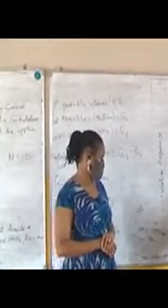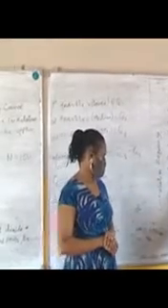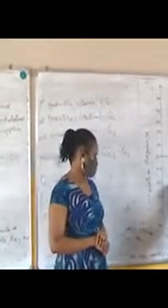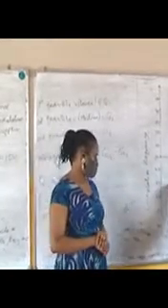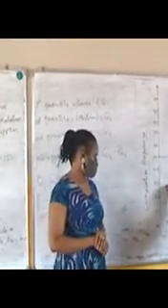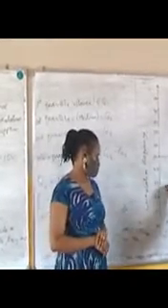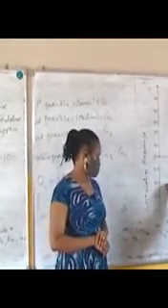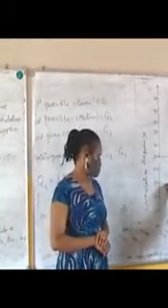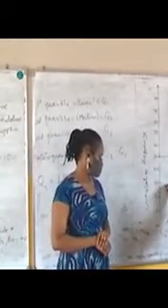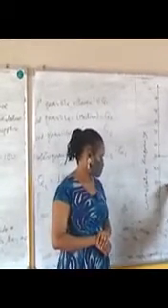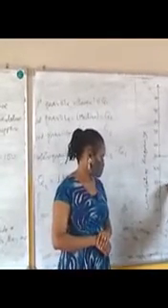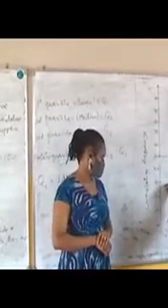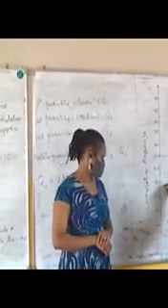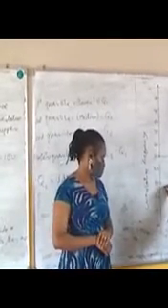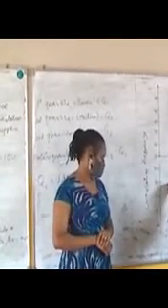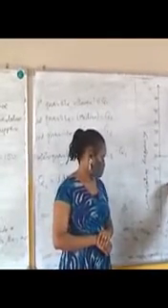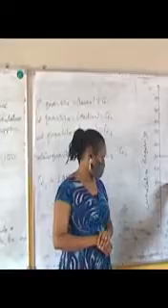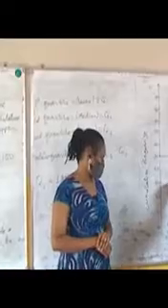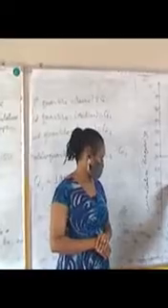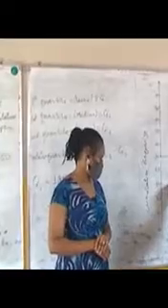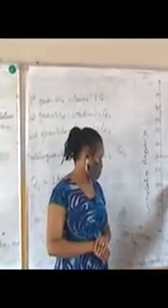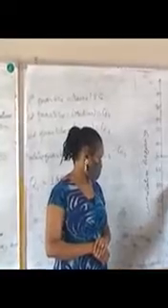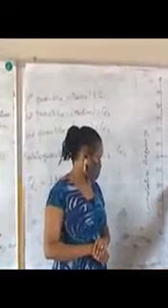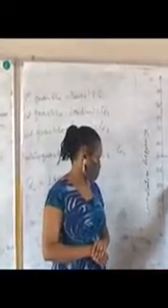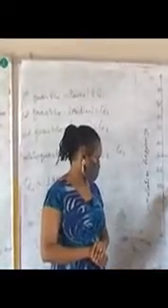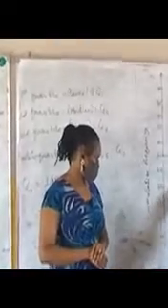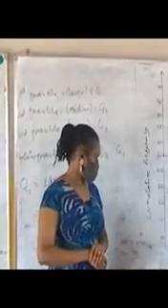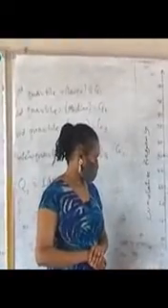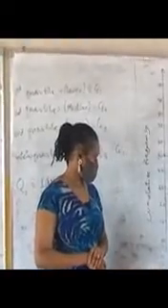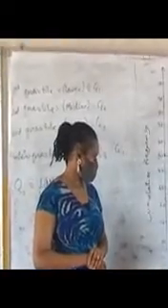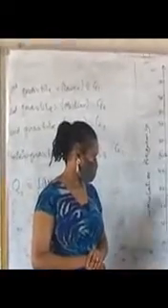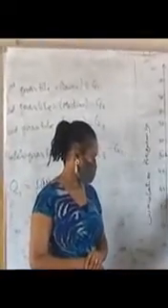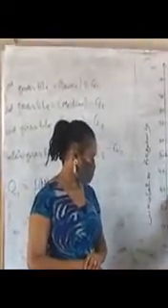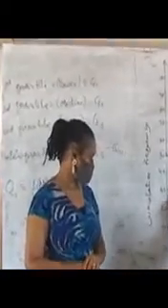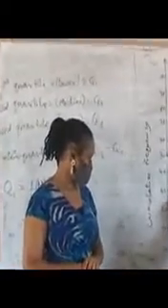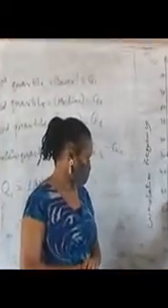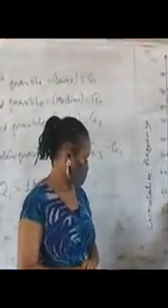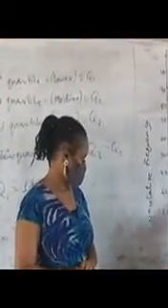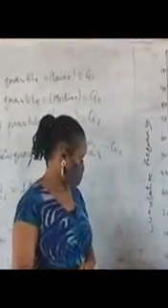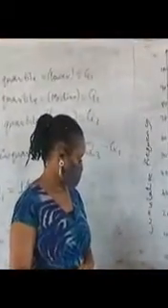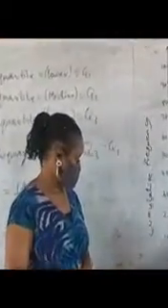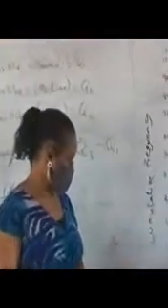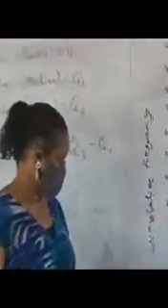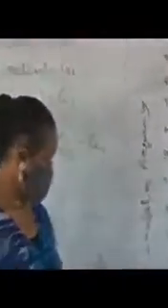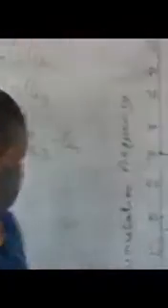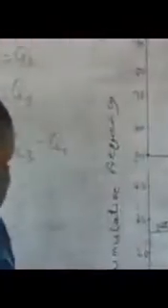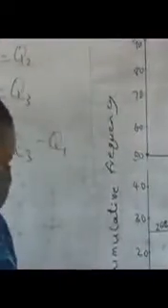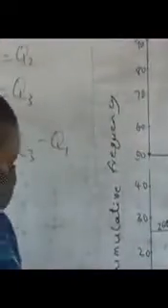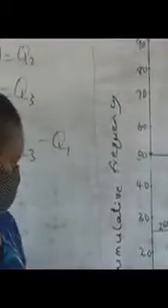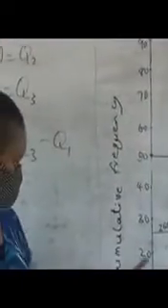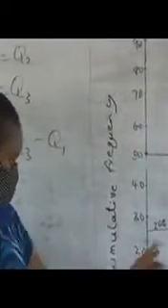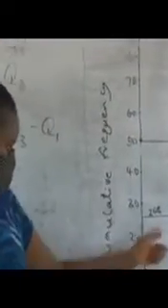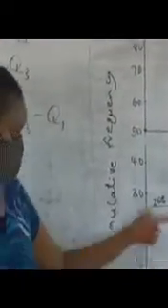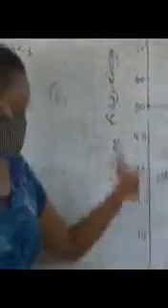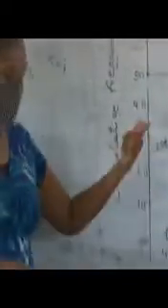So this is your 25th position. Then you trace it